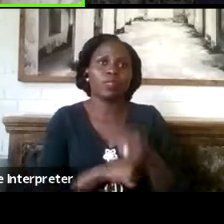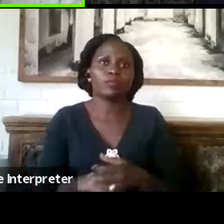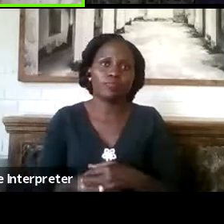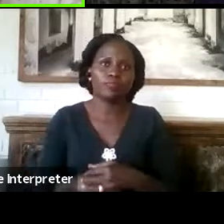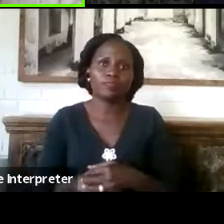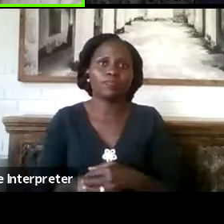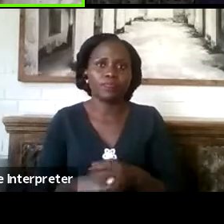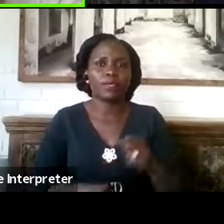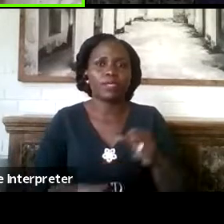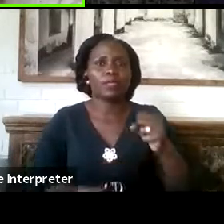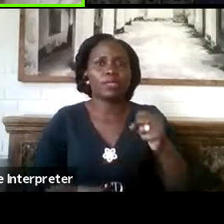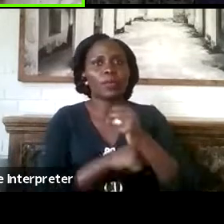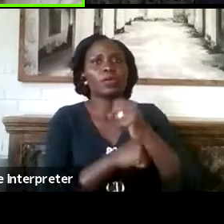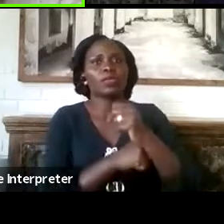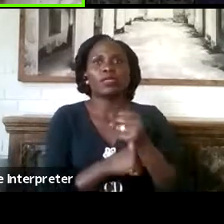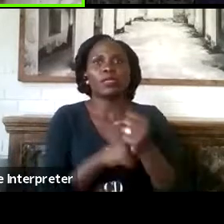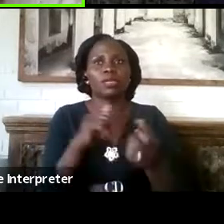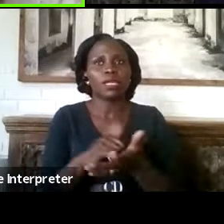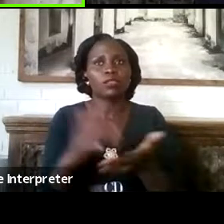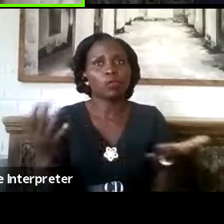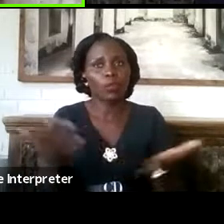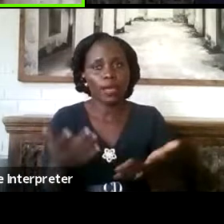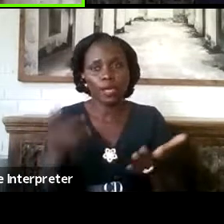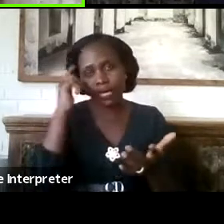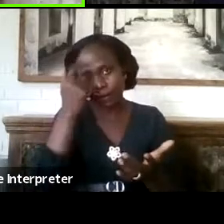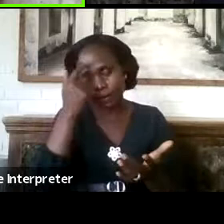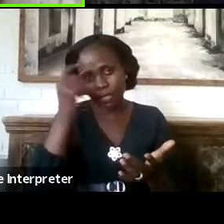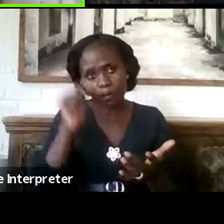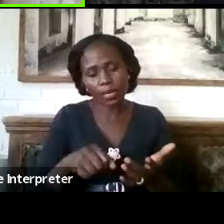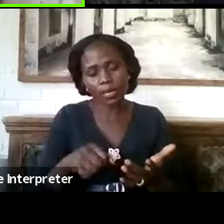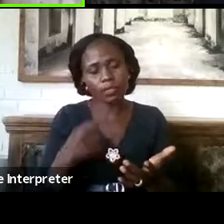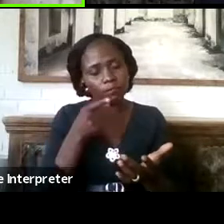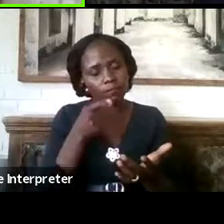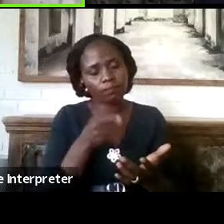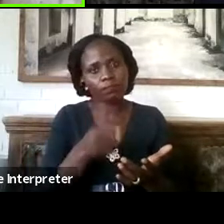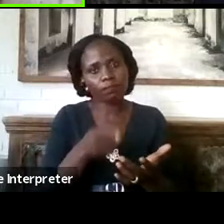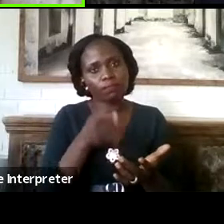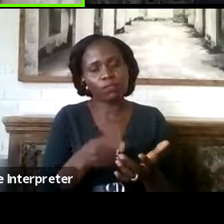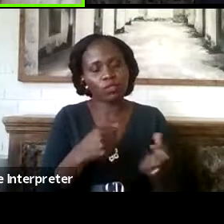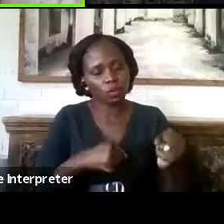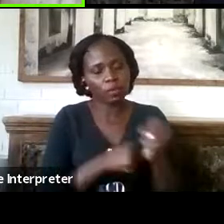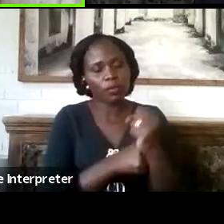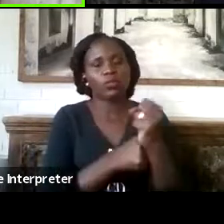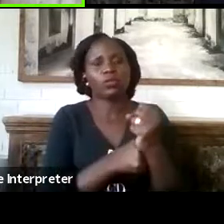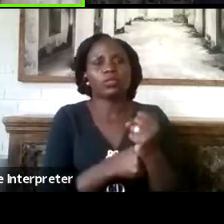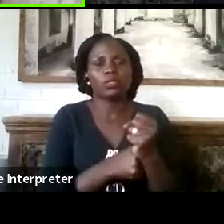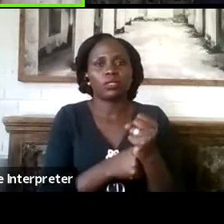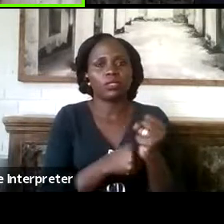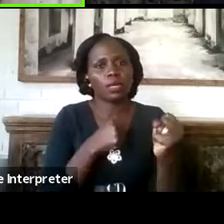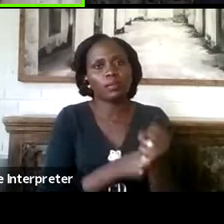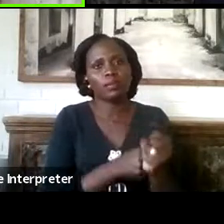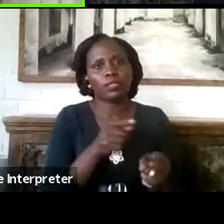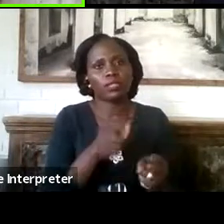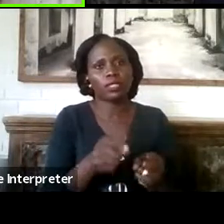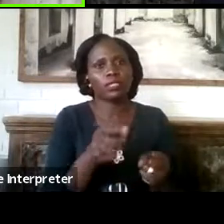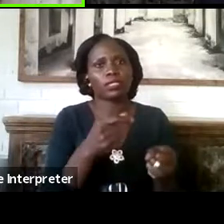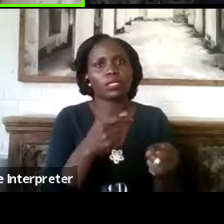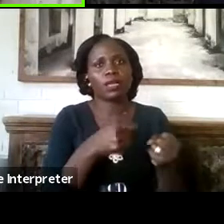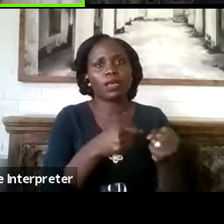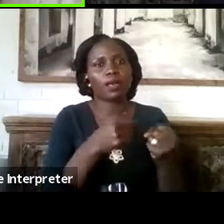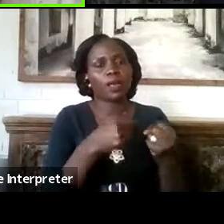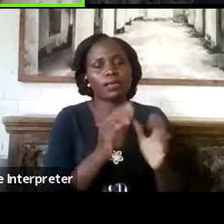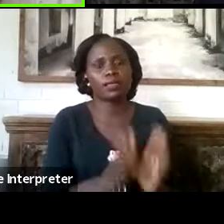That's where government should play a very key role supporting these actors. But I think, but